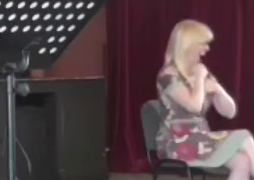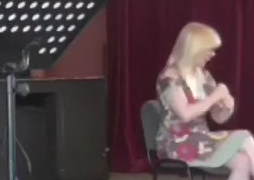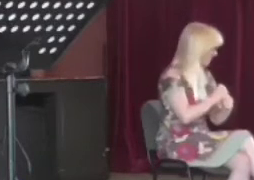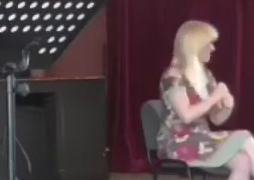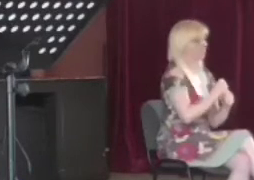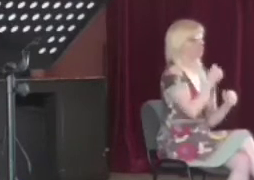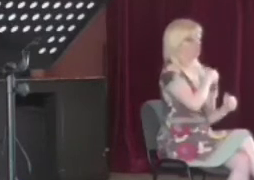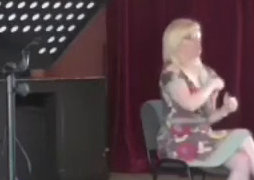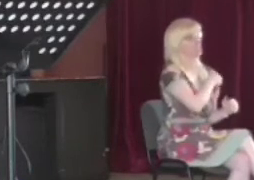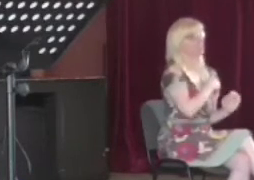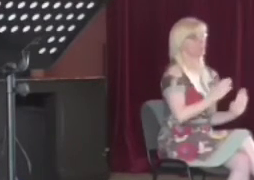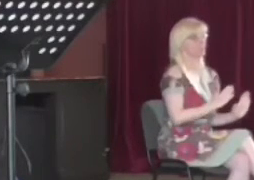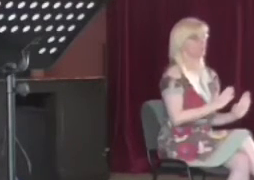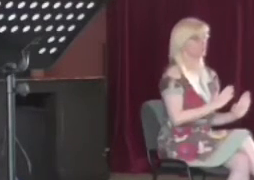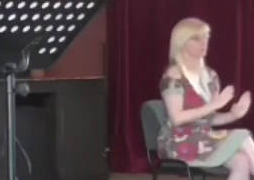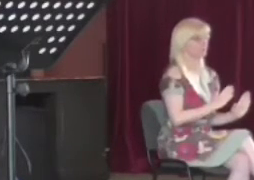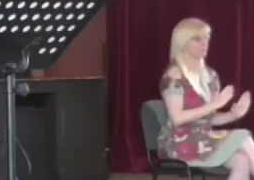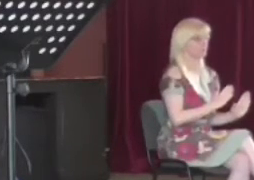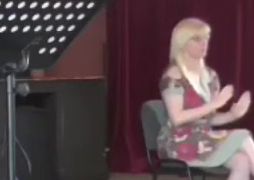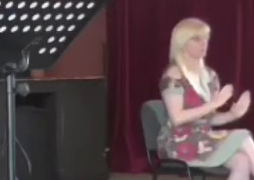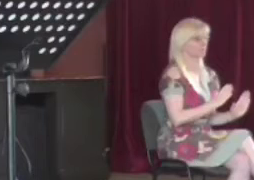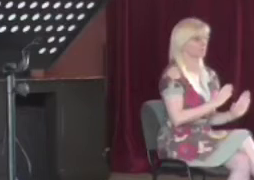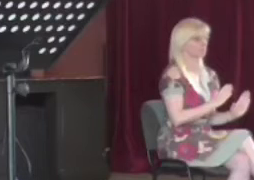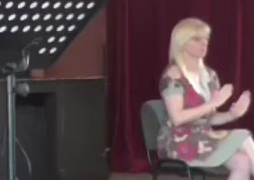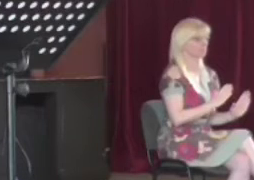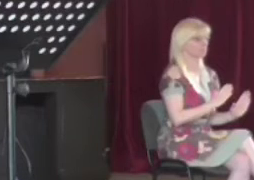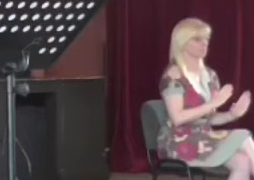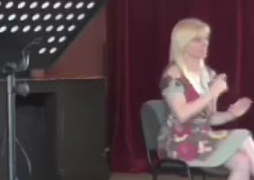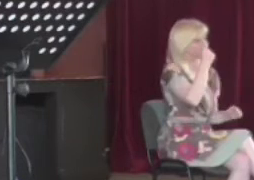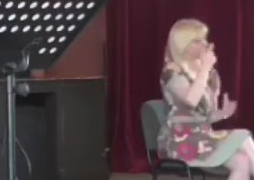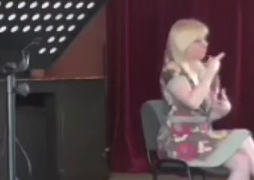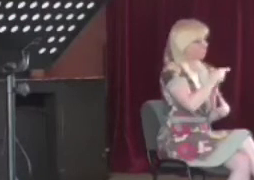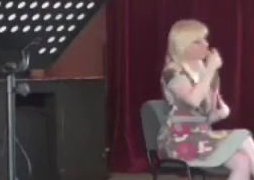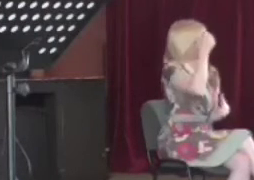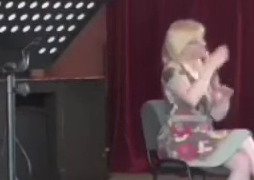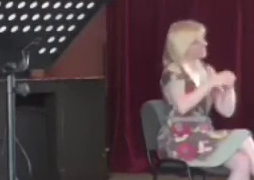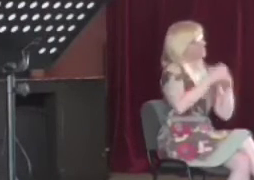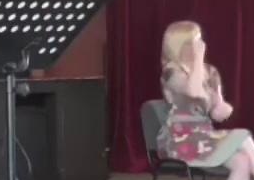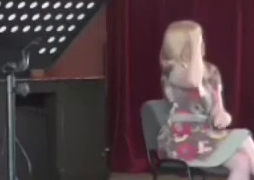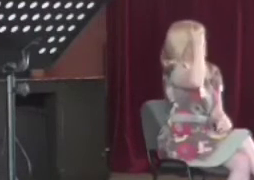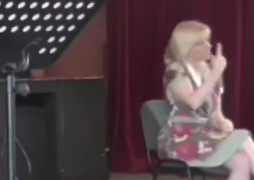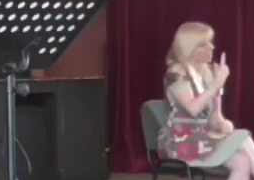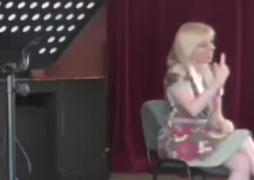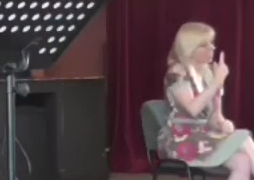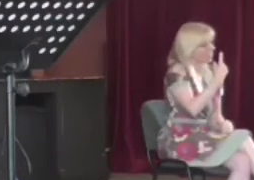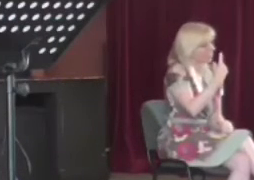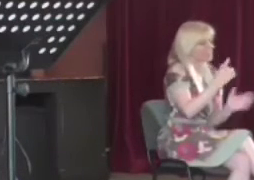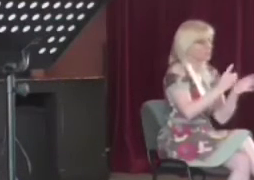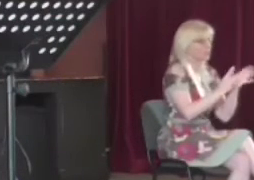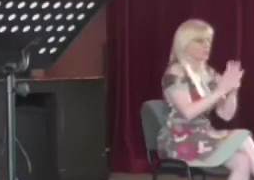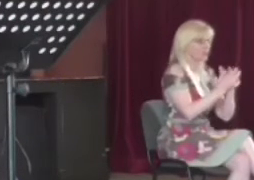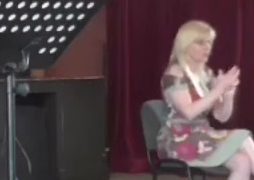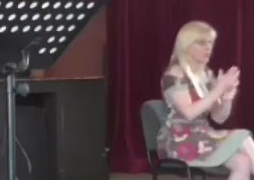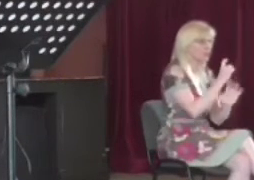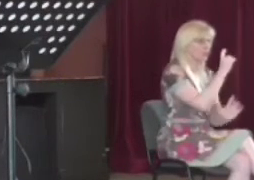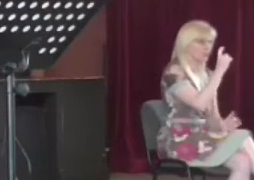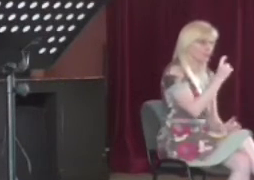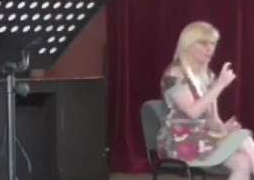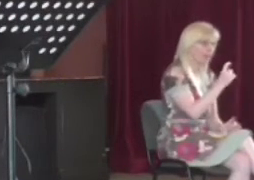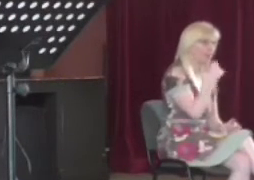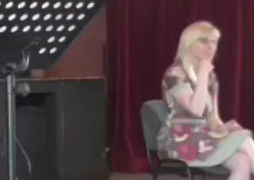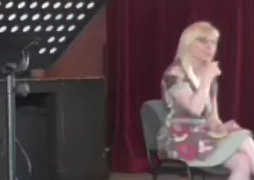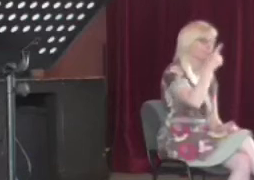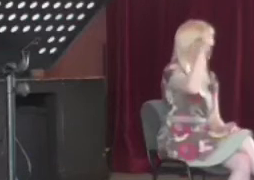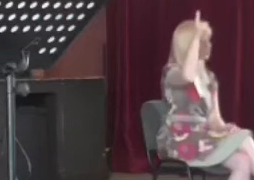Jesus. He then spent time with the disciples and grew in Jesus. And then he went. Off he went. And